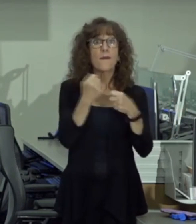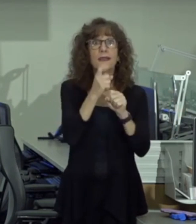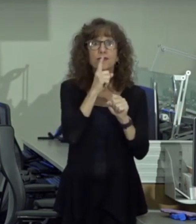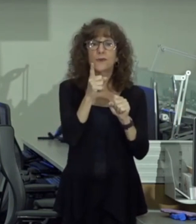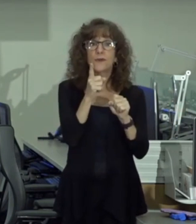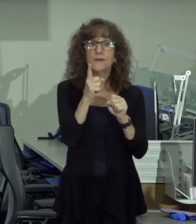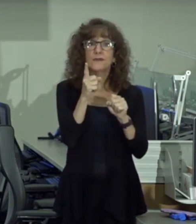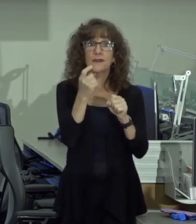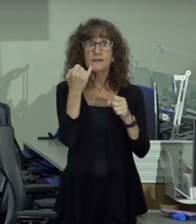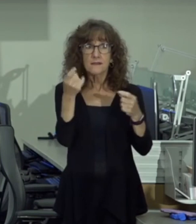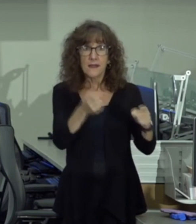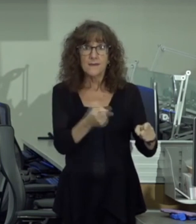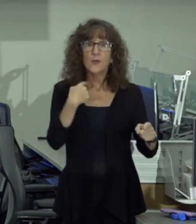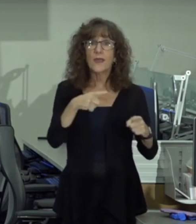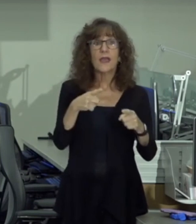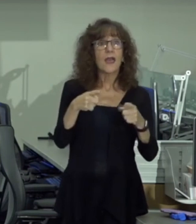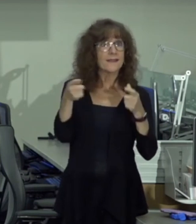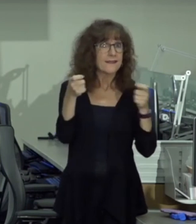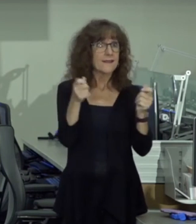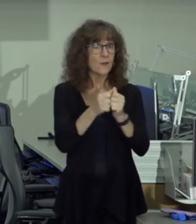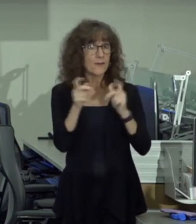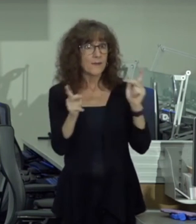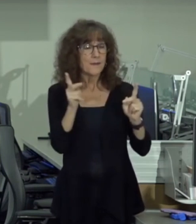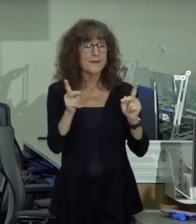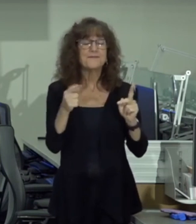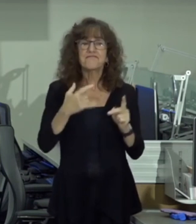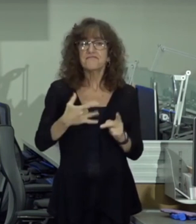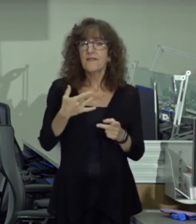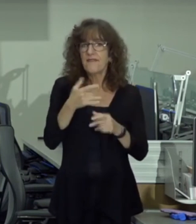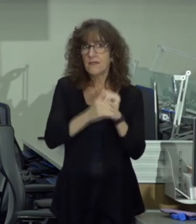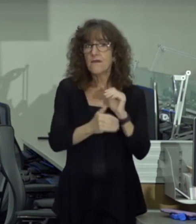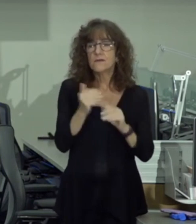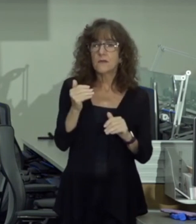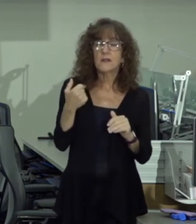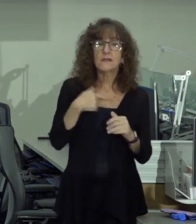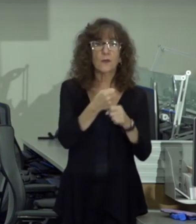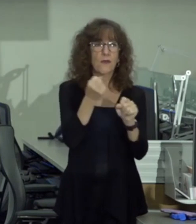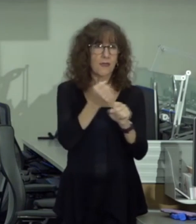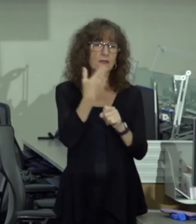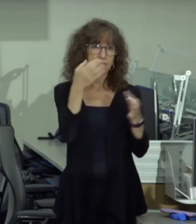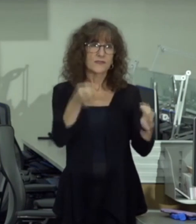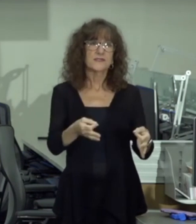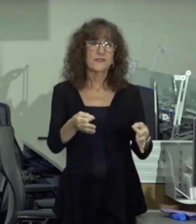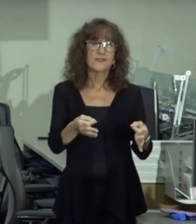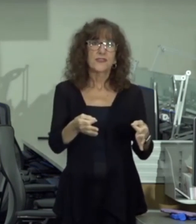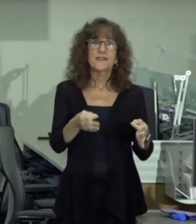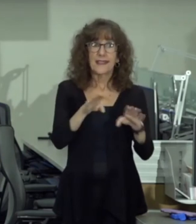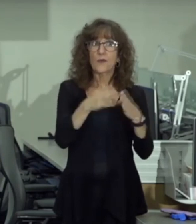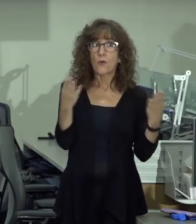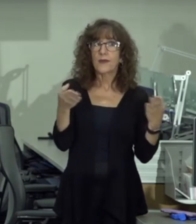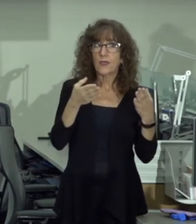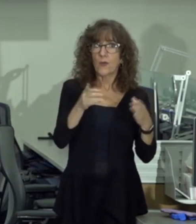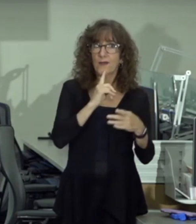sure that as that is the case, we're able to accommodate people. And so I feel very comfortable that we are making a good decision in opening the way that we